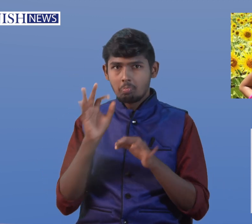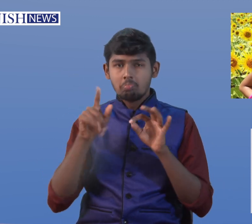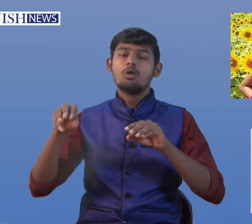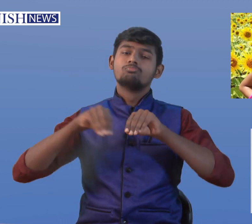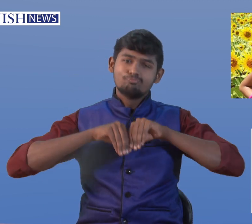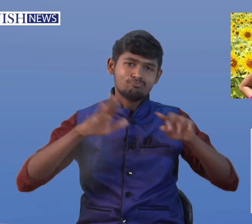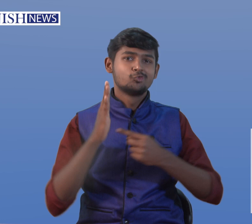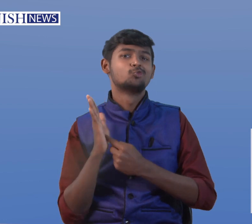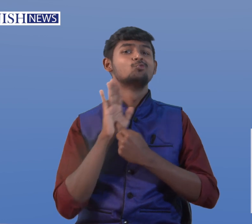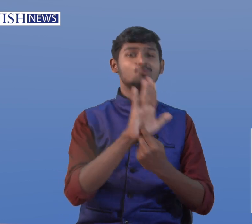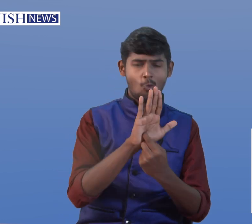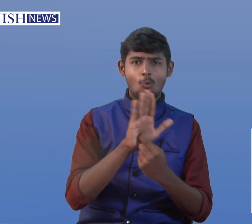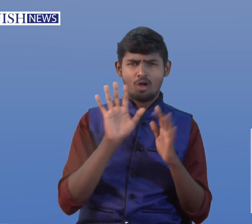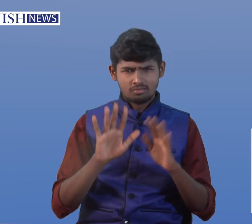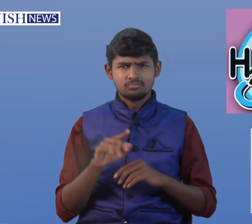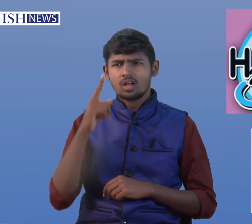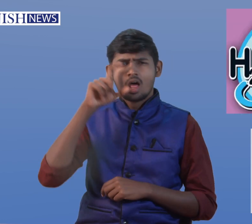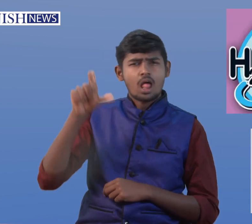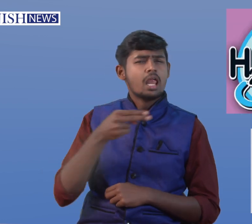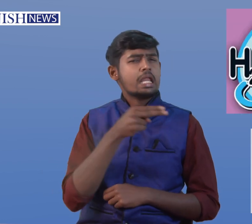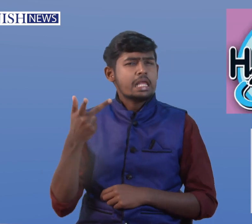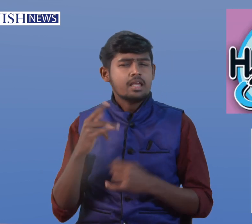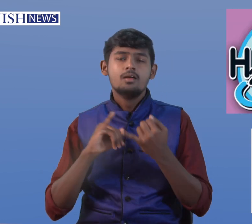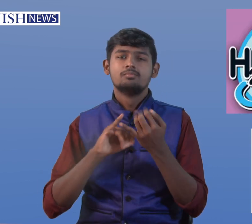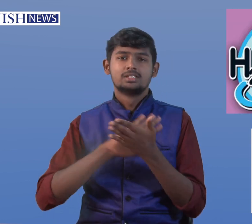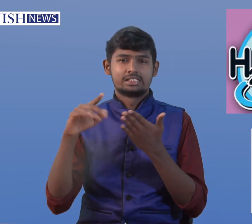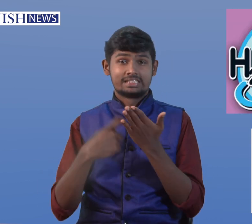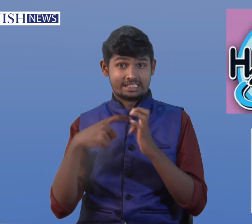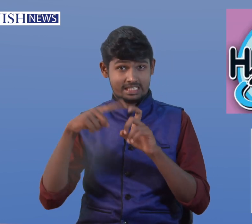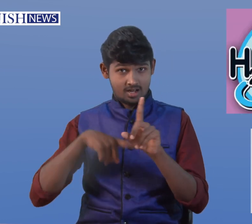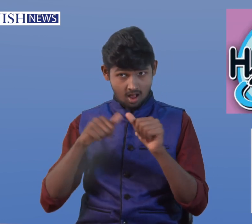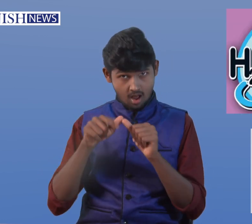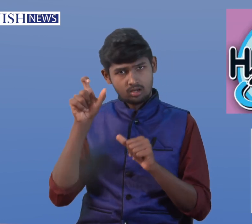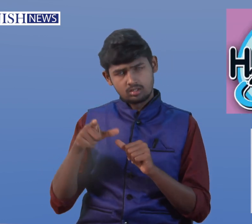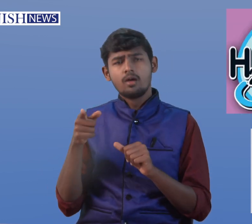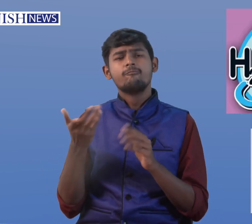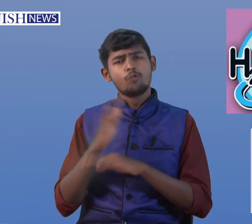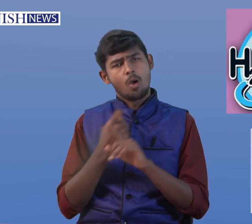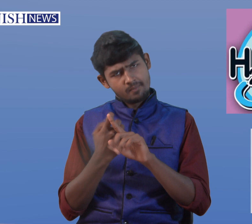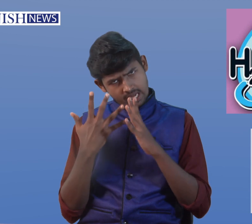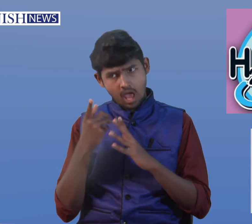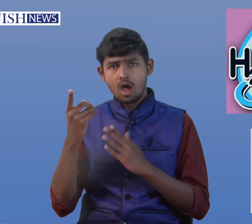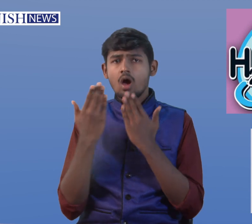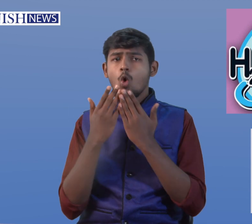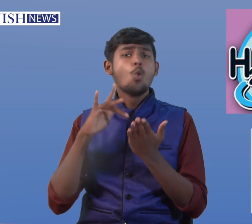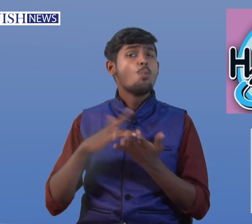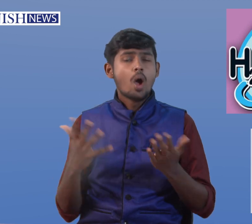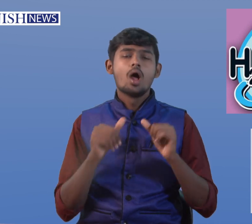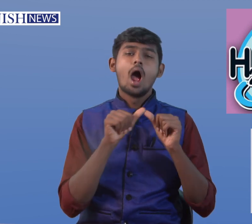Sustainable Use as part of the H2O Waterwise program for school students. The ongoing process of